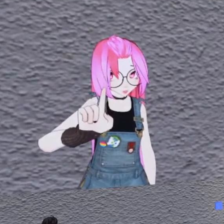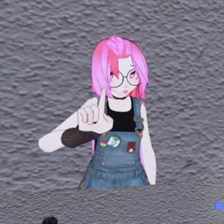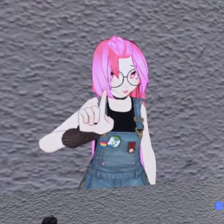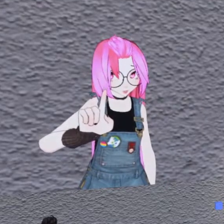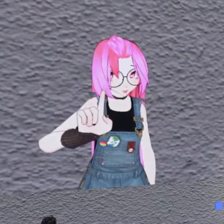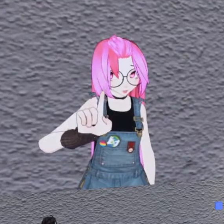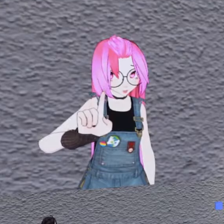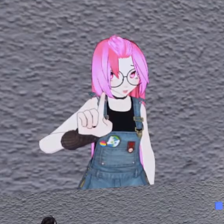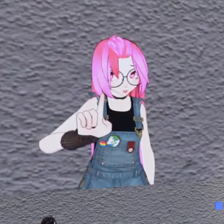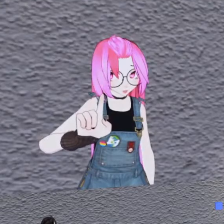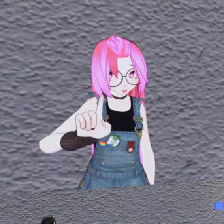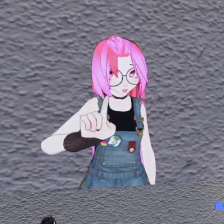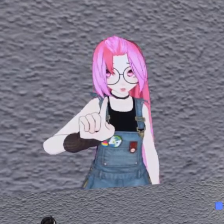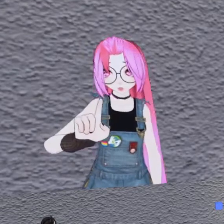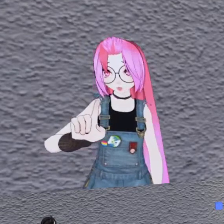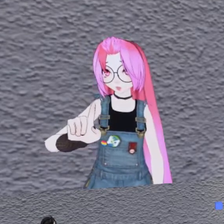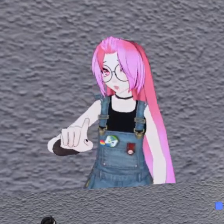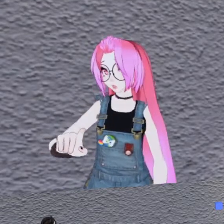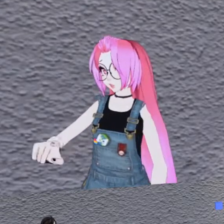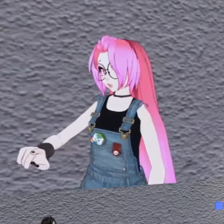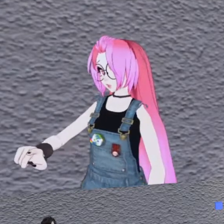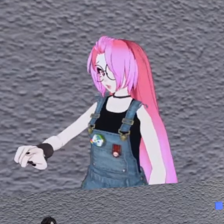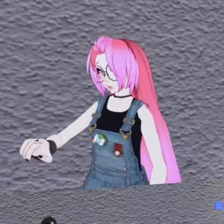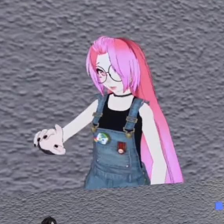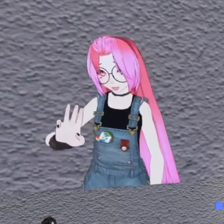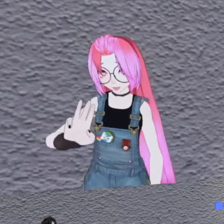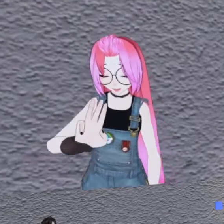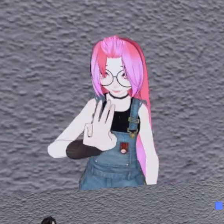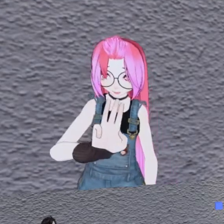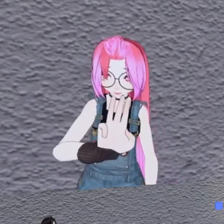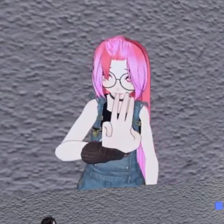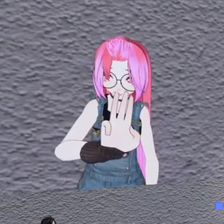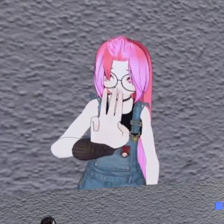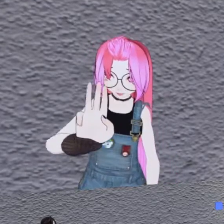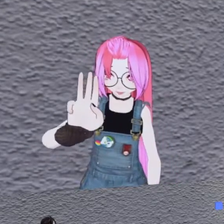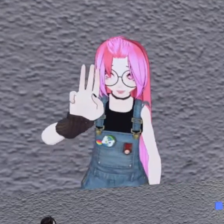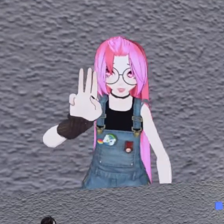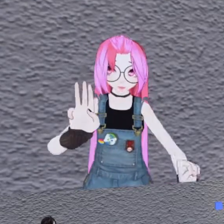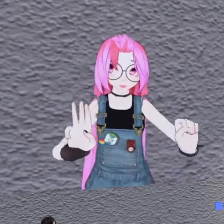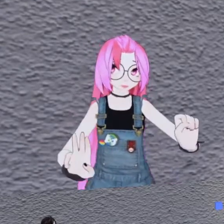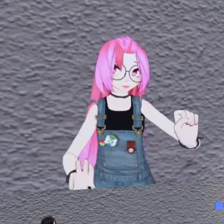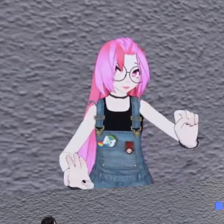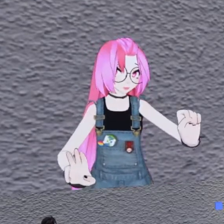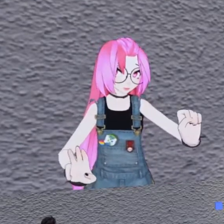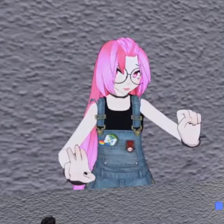W's are the hardest sign. Yeah. W.